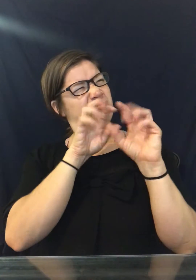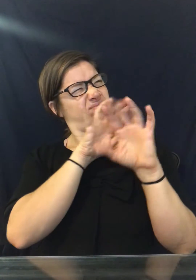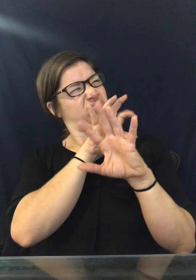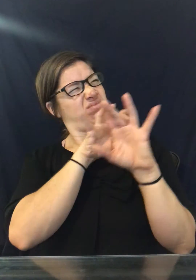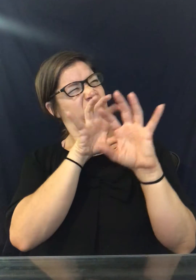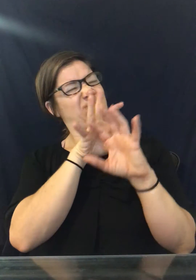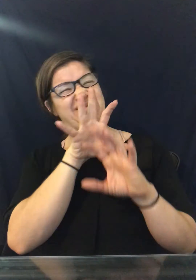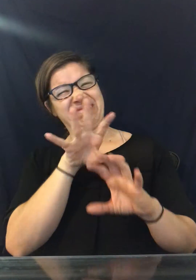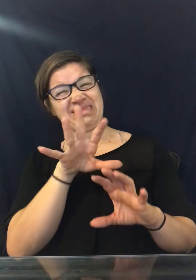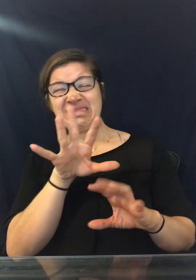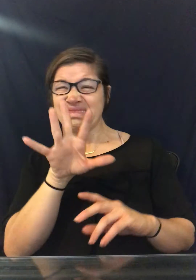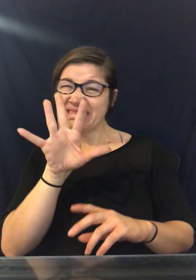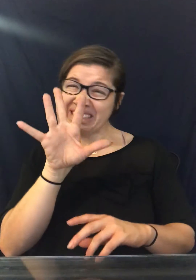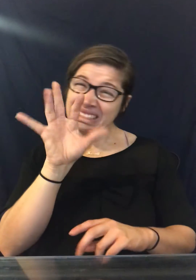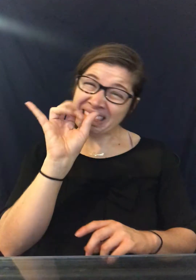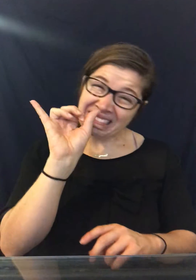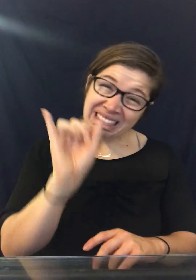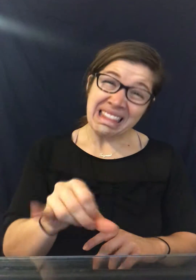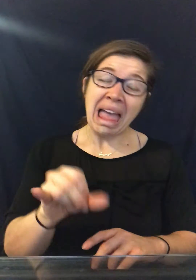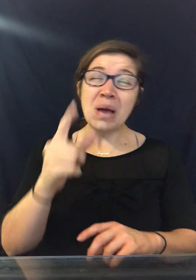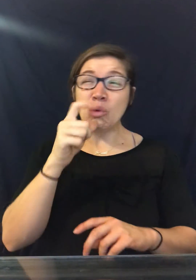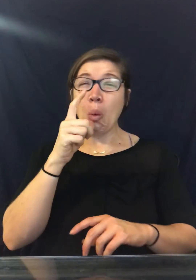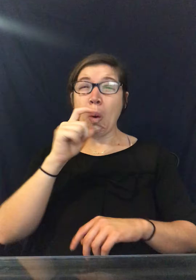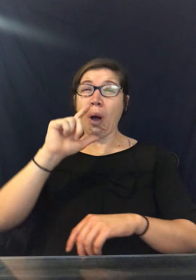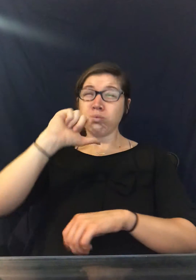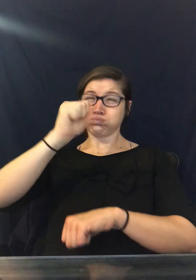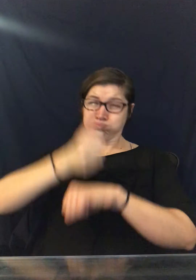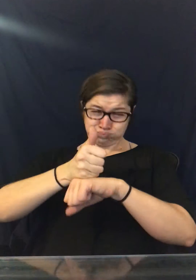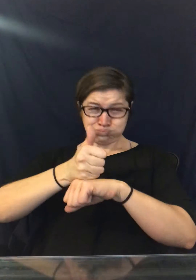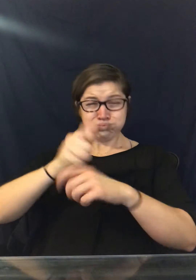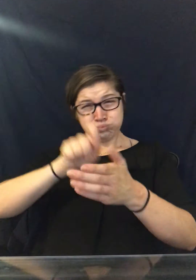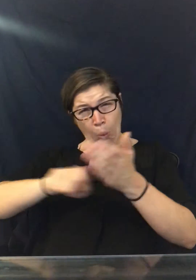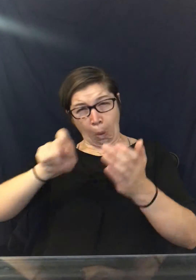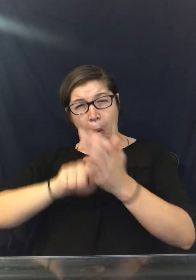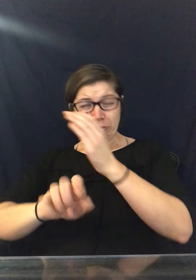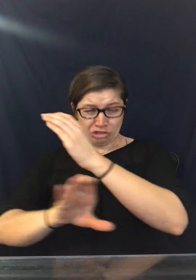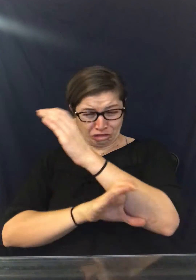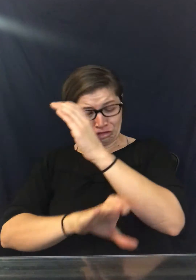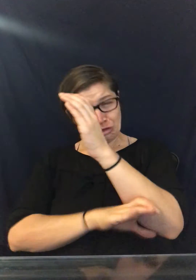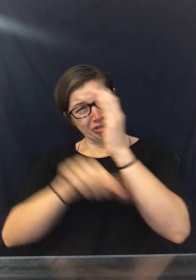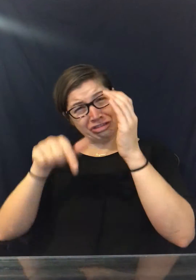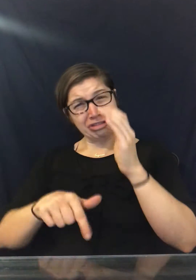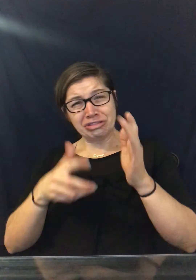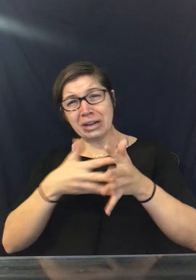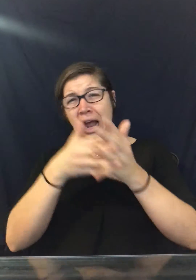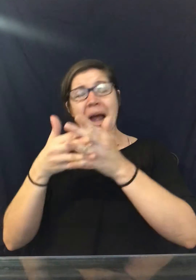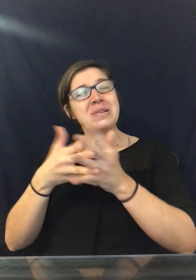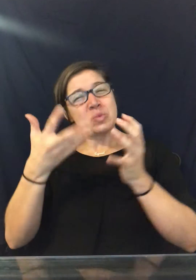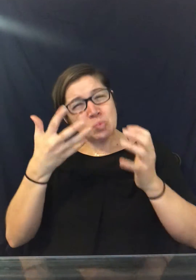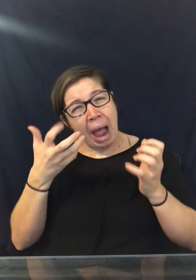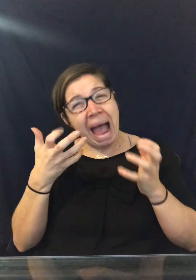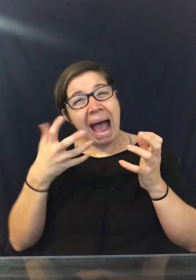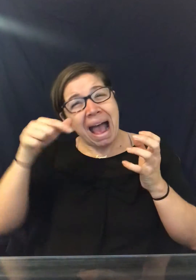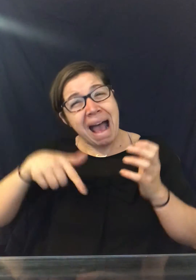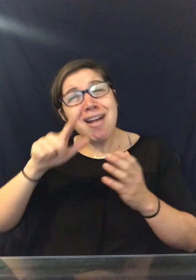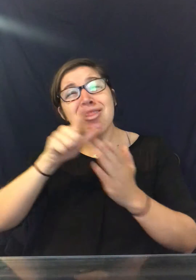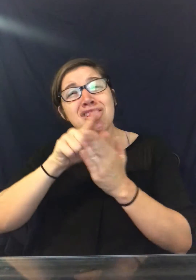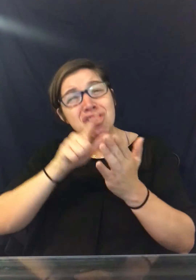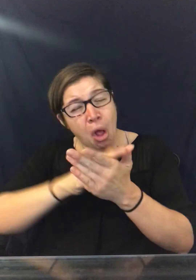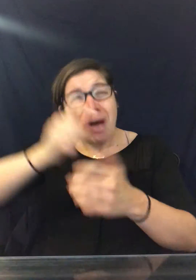were a federalist or an anti-federalist, again, something we covered in a previous video, you didn't want the